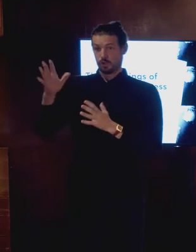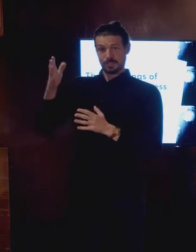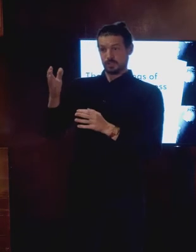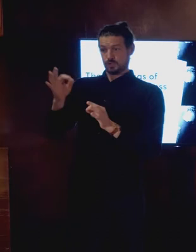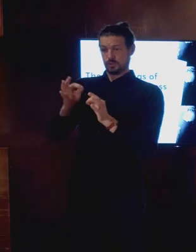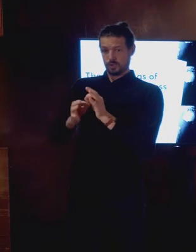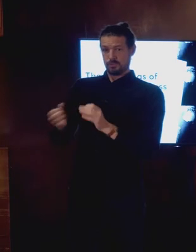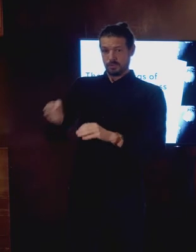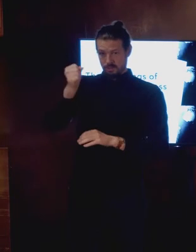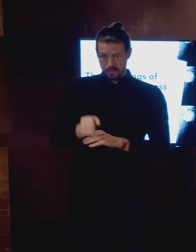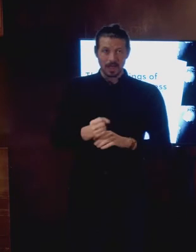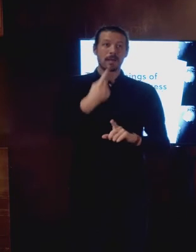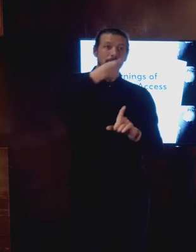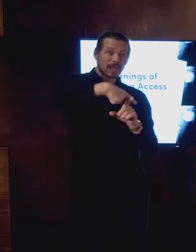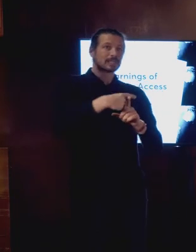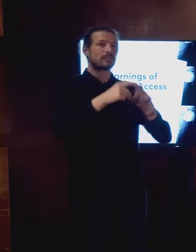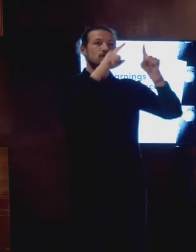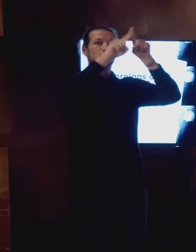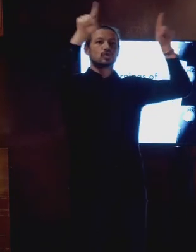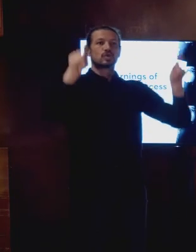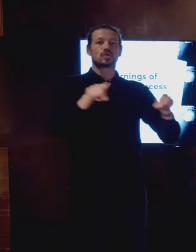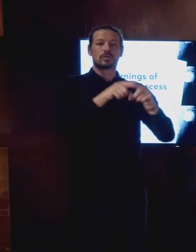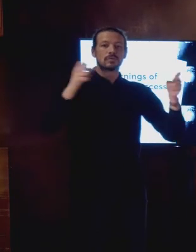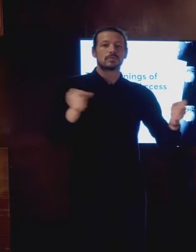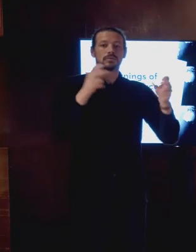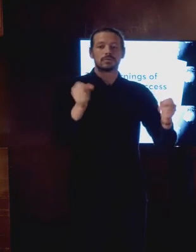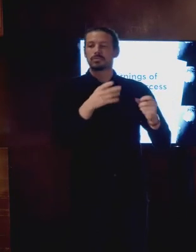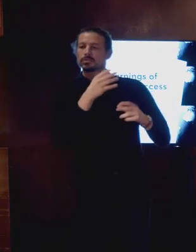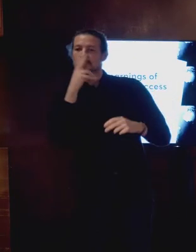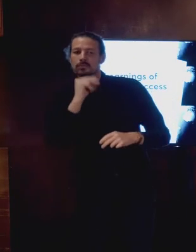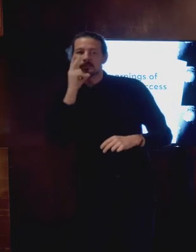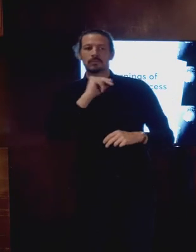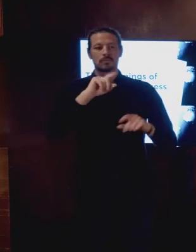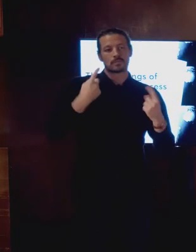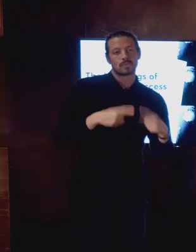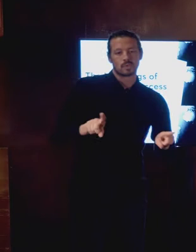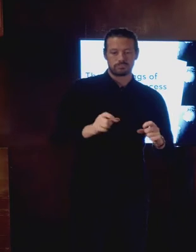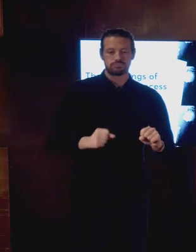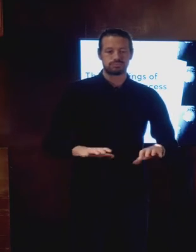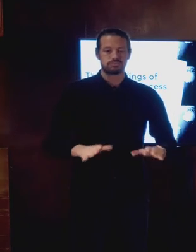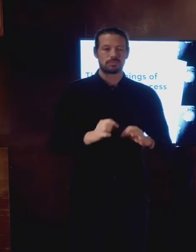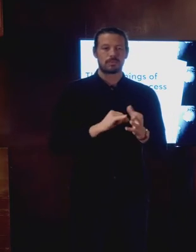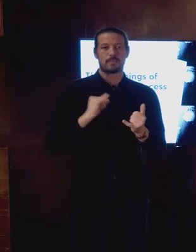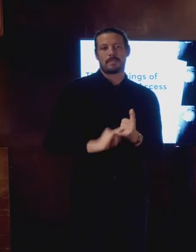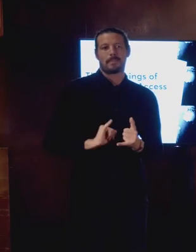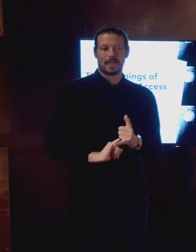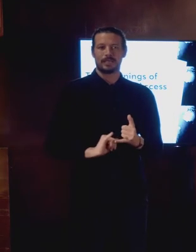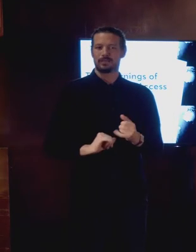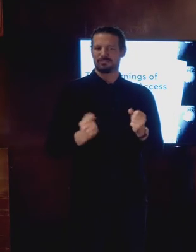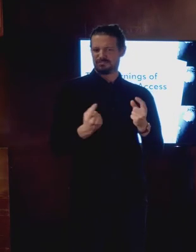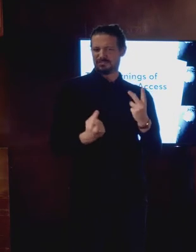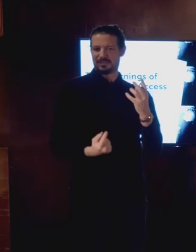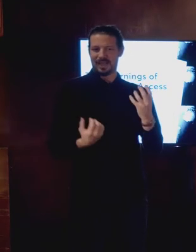interpreter, there were screens on which text appeared, there was recorded dialogue and the music had plenty of bass which could be felt by those who could not